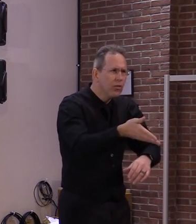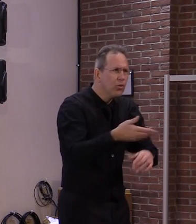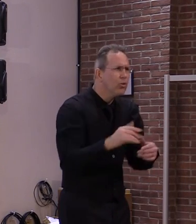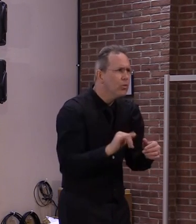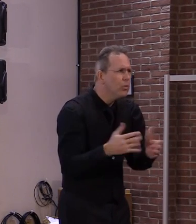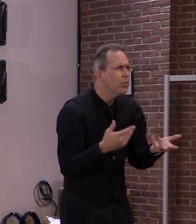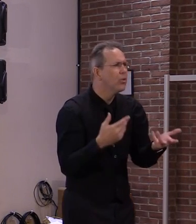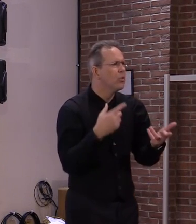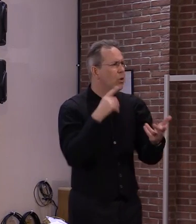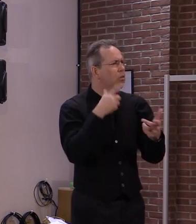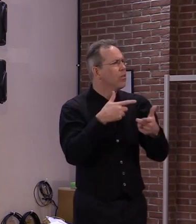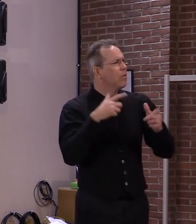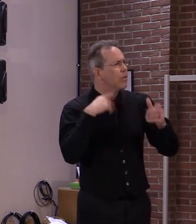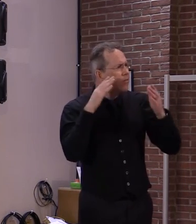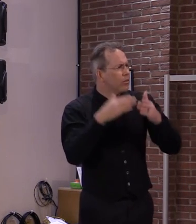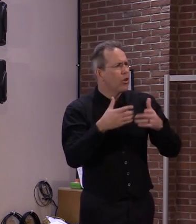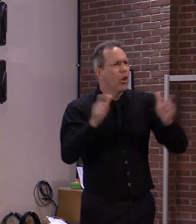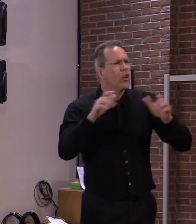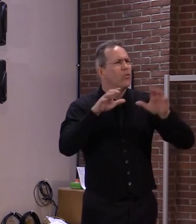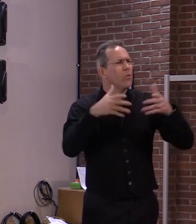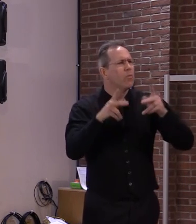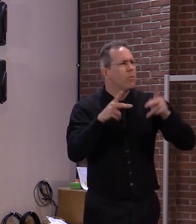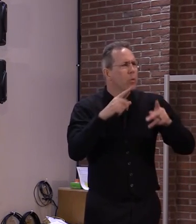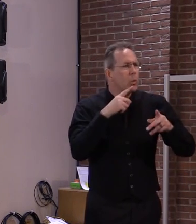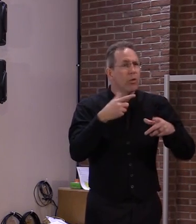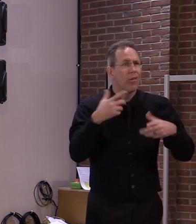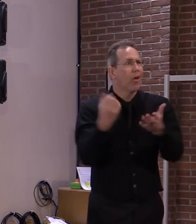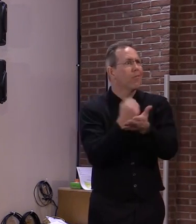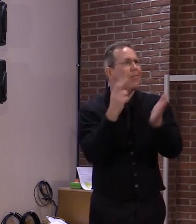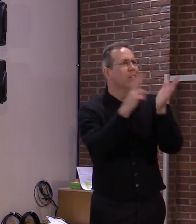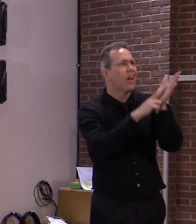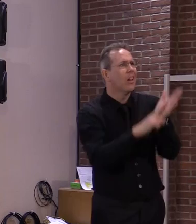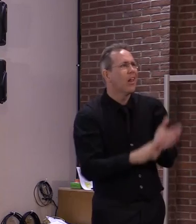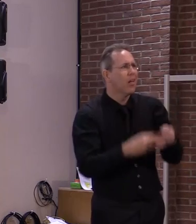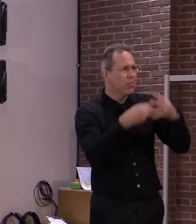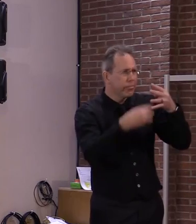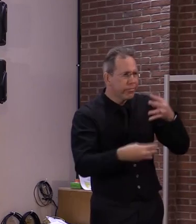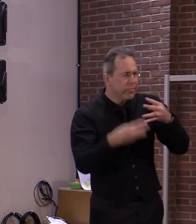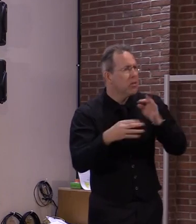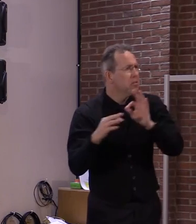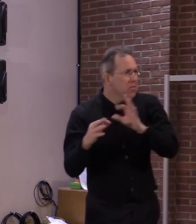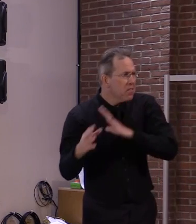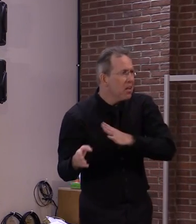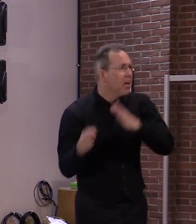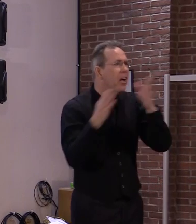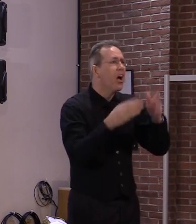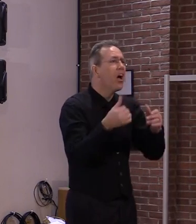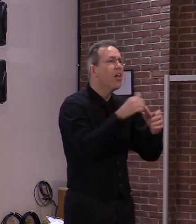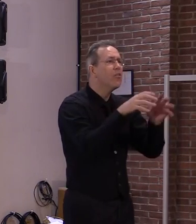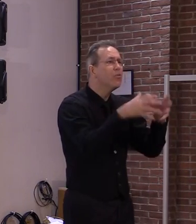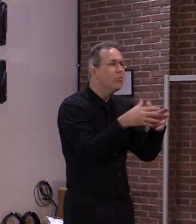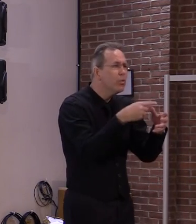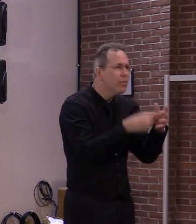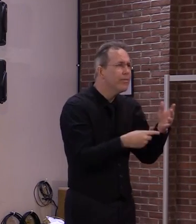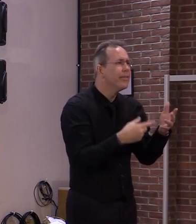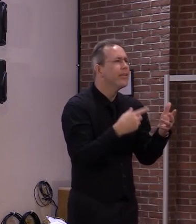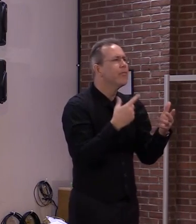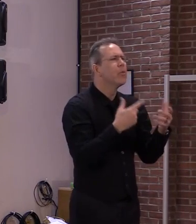quite significantly. When we get to those high-risk group, which are 75,000, you'll start seeing